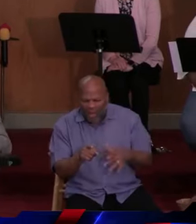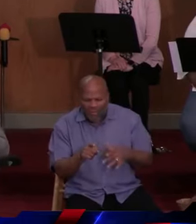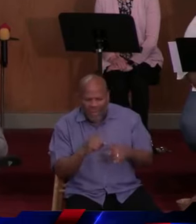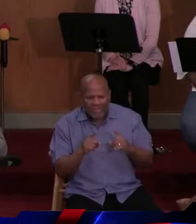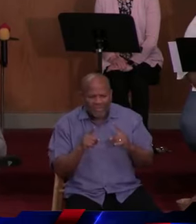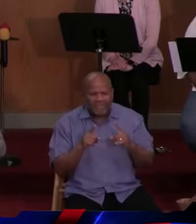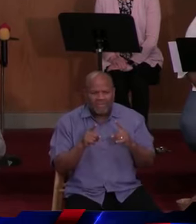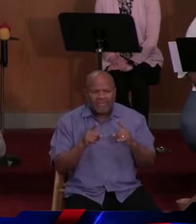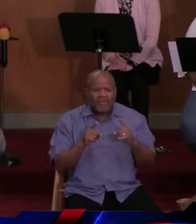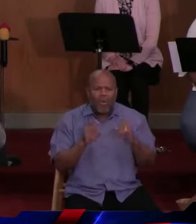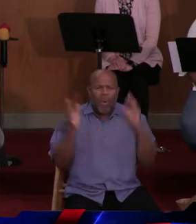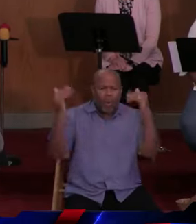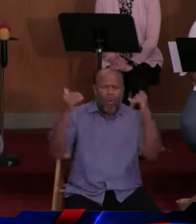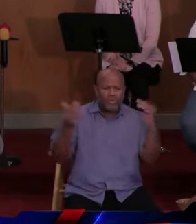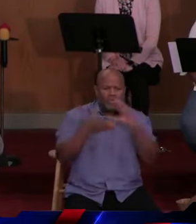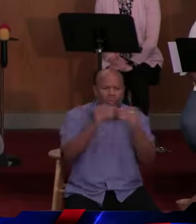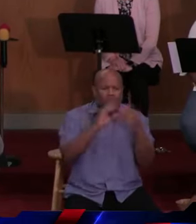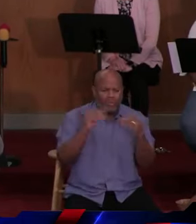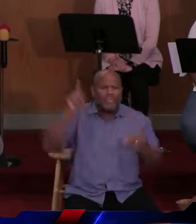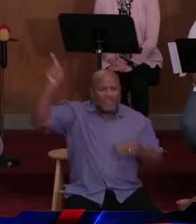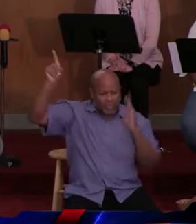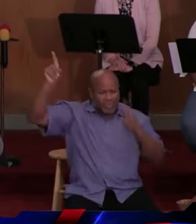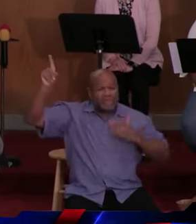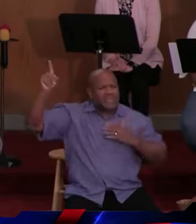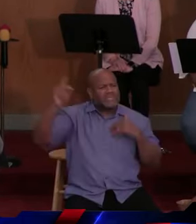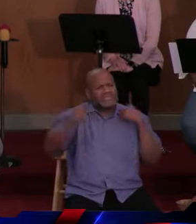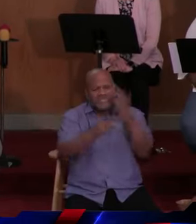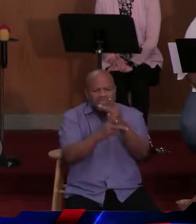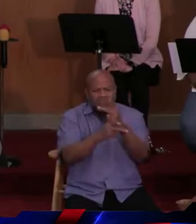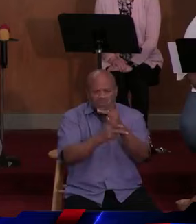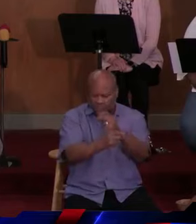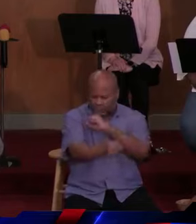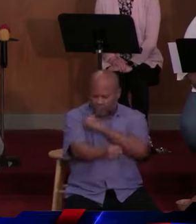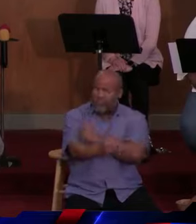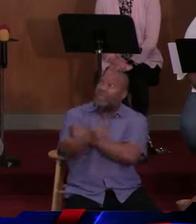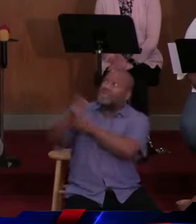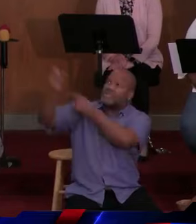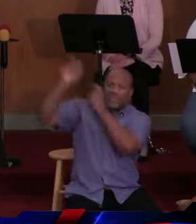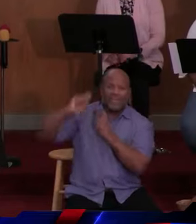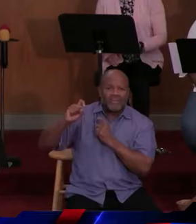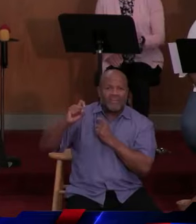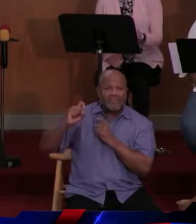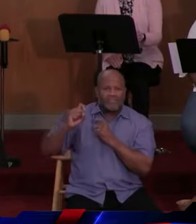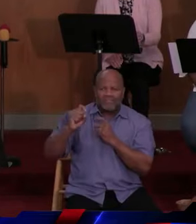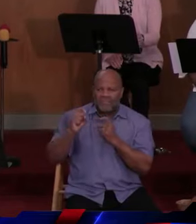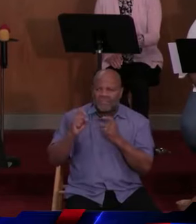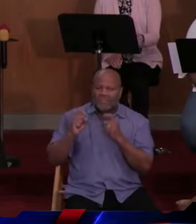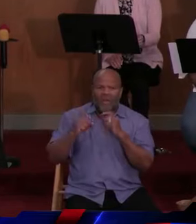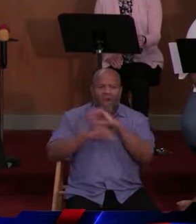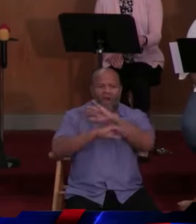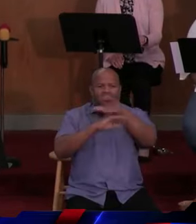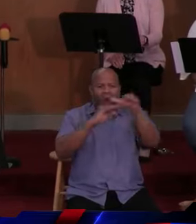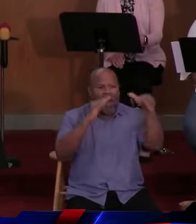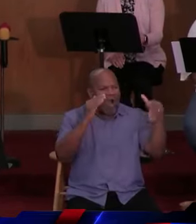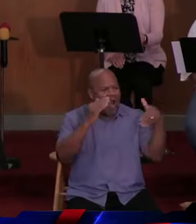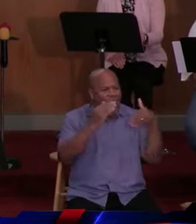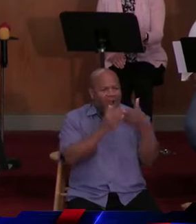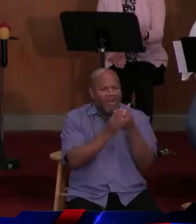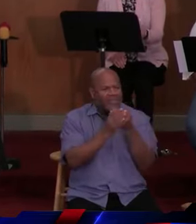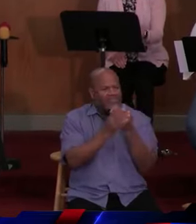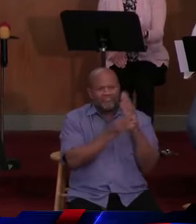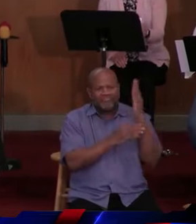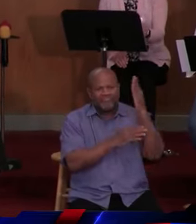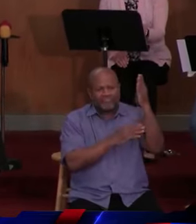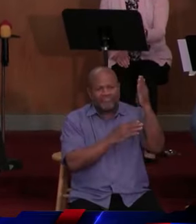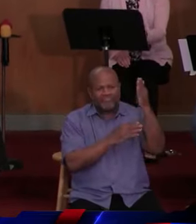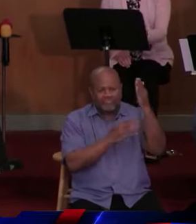story that he'll keep us, strengthen us, and all of this will work for our good, our